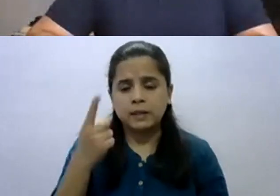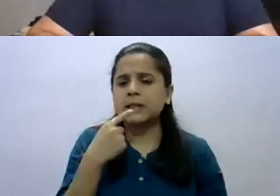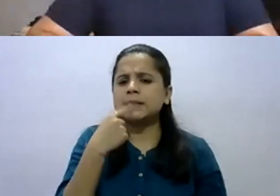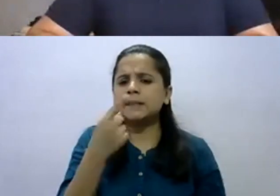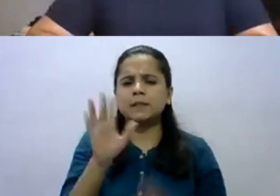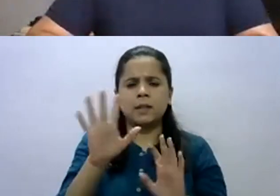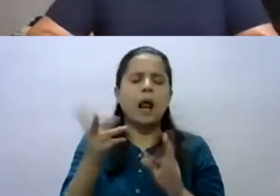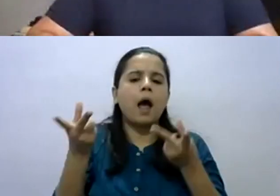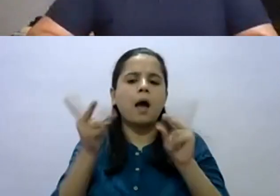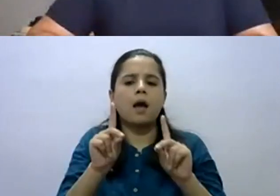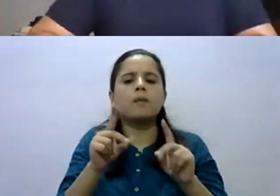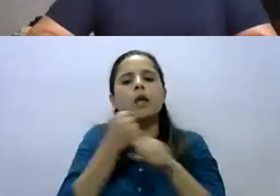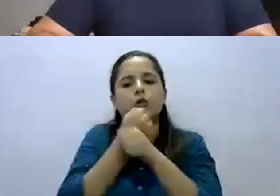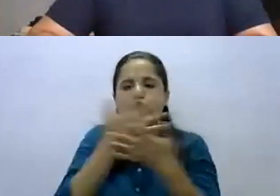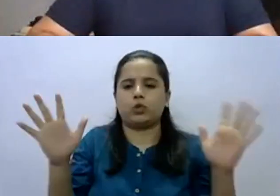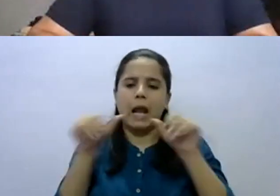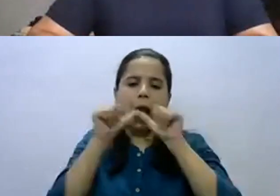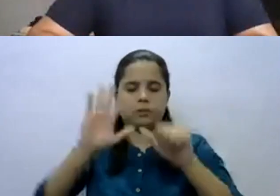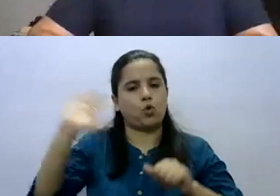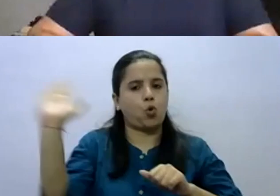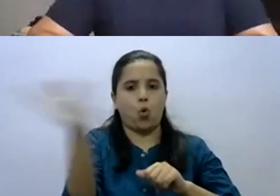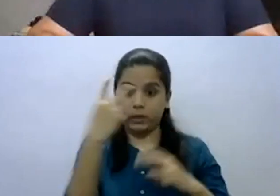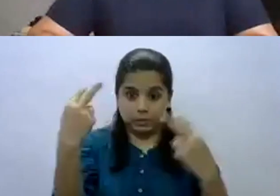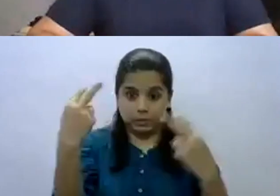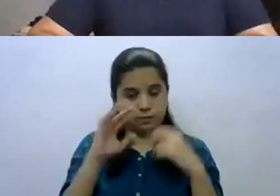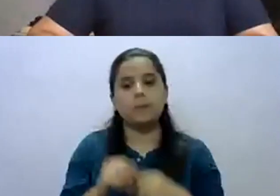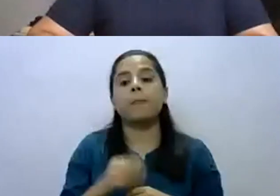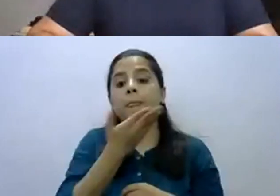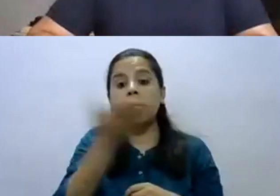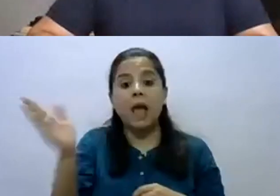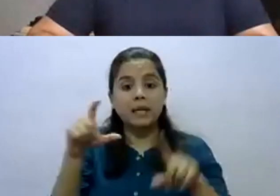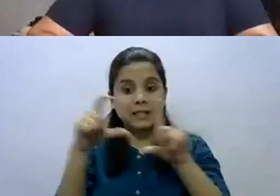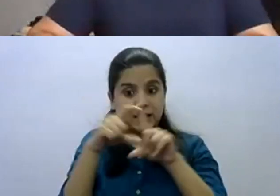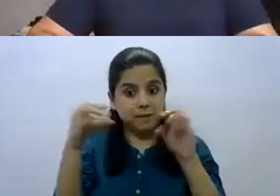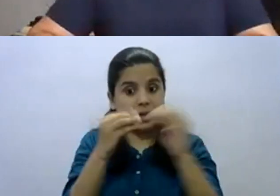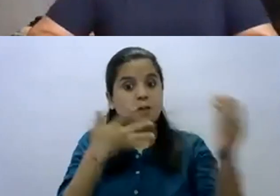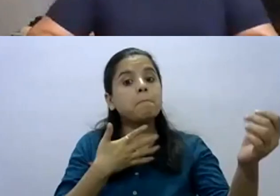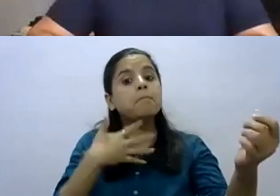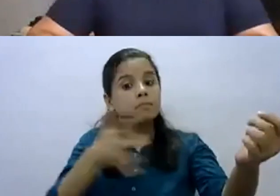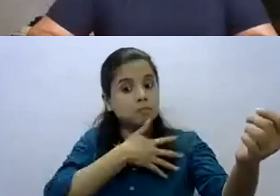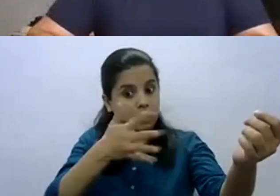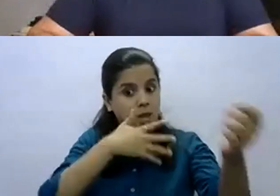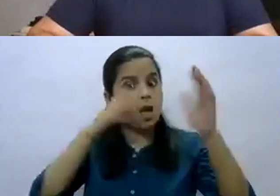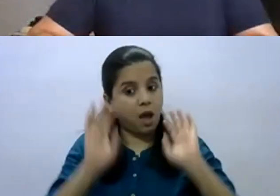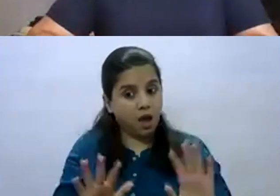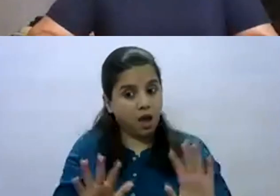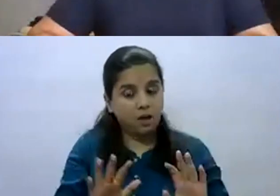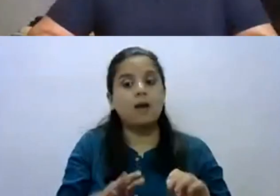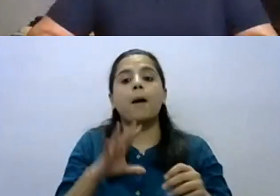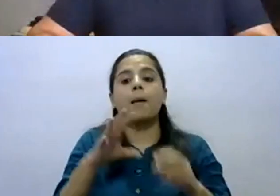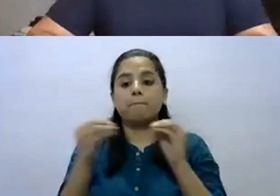this again a general answer. Everyone who has diabetes, everyone who has blood